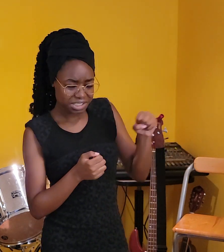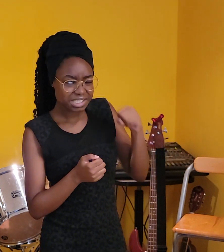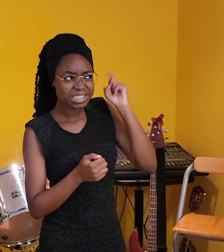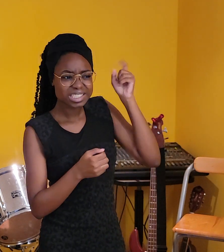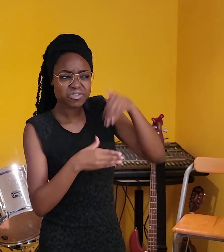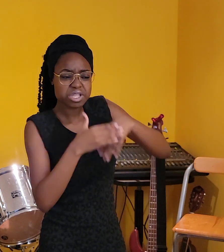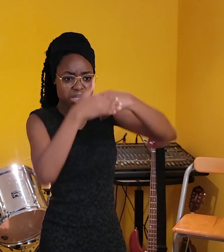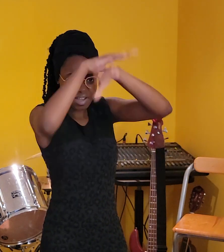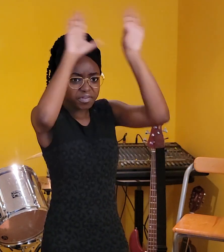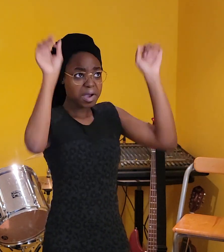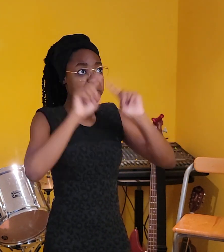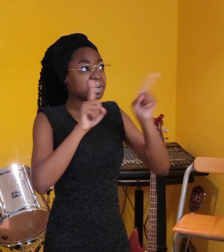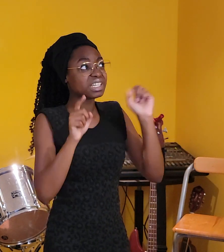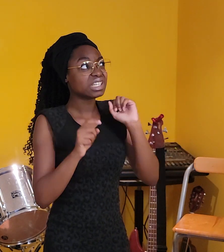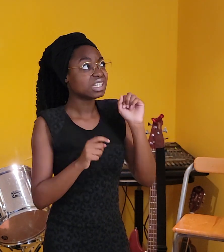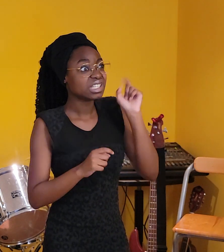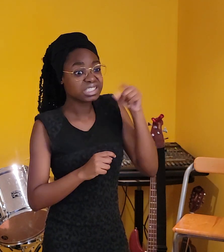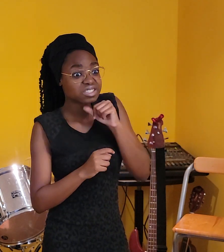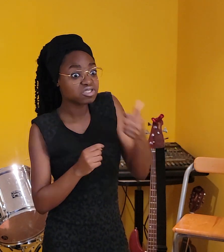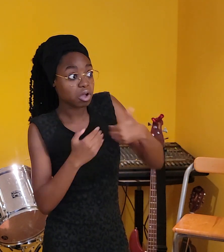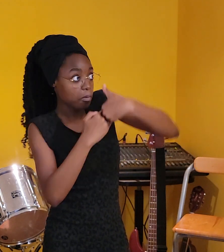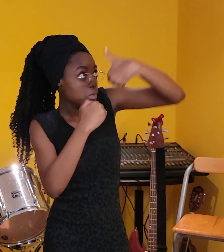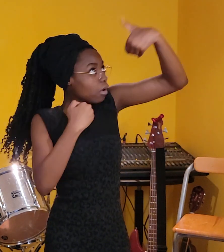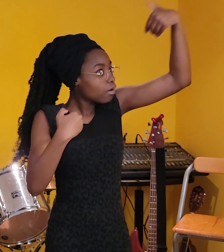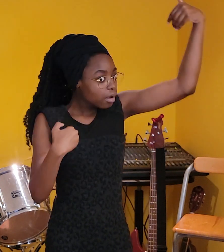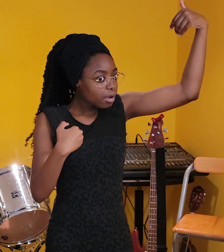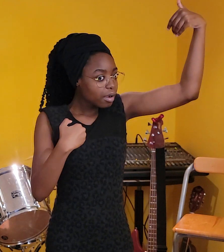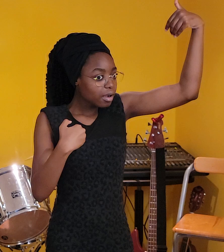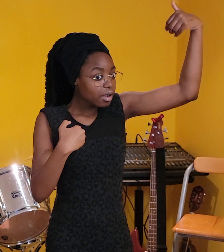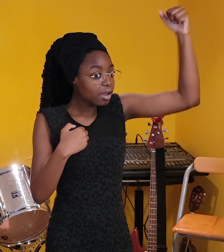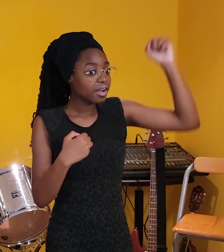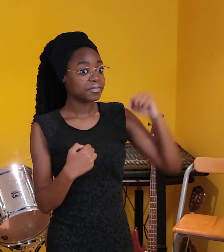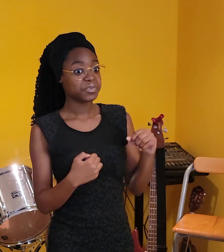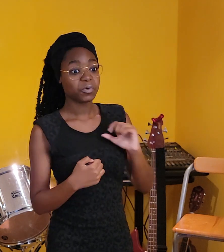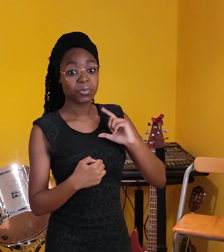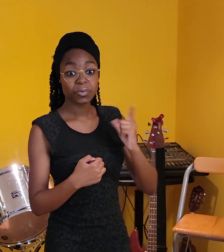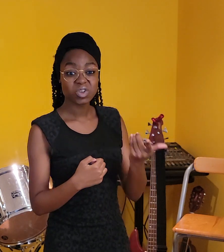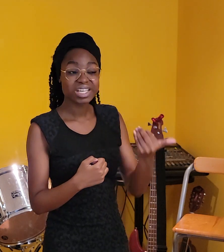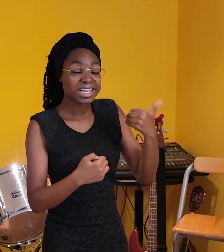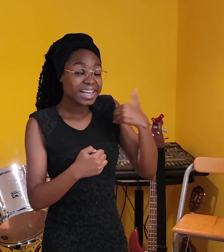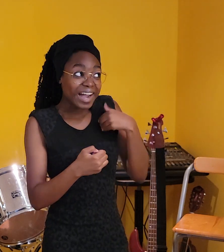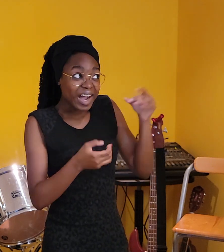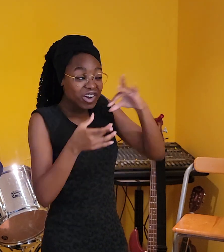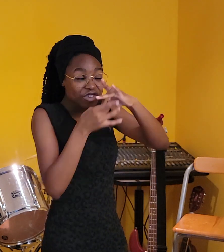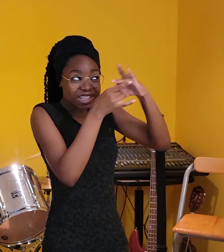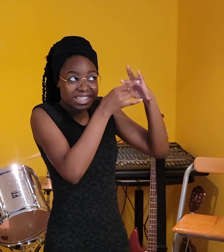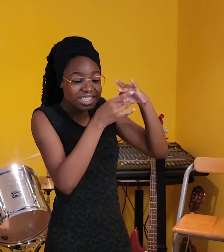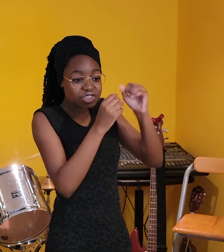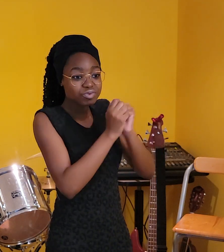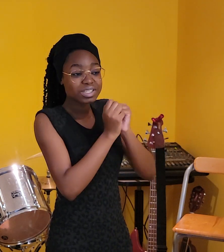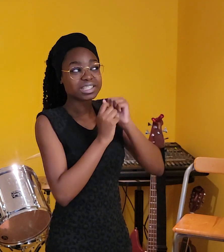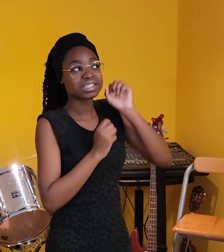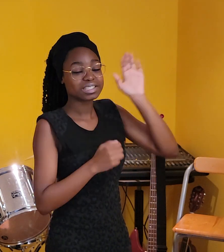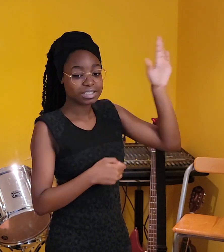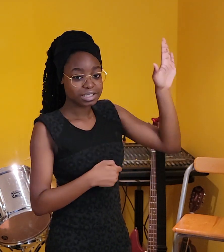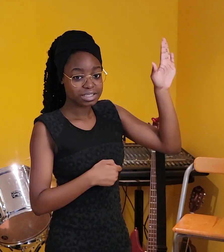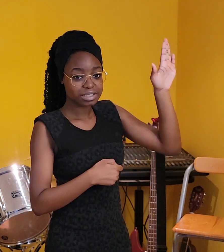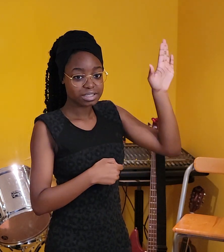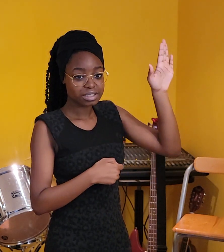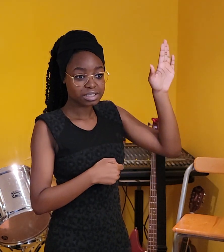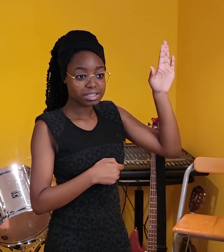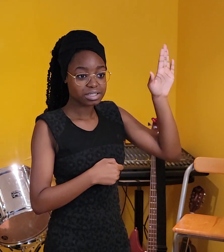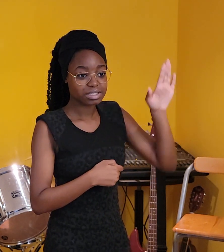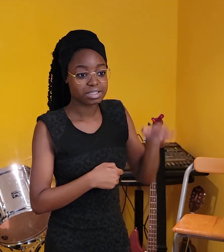mean, we are in him in the manner that reflects a relationship that we can truly describe as a bond of